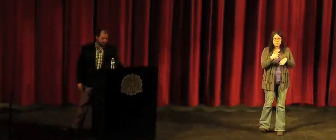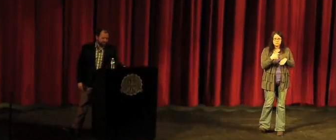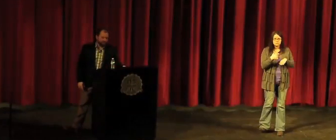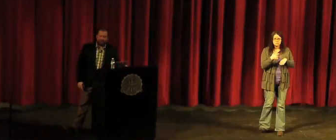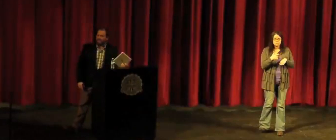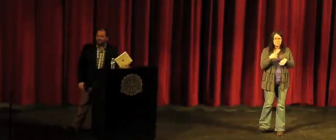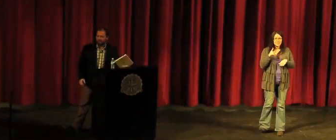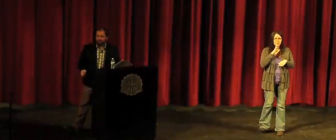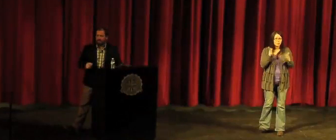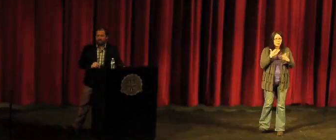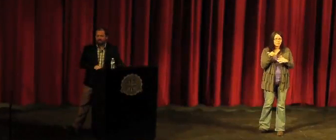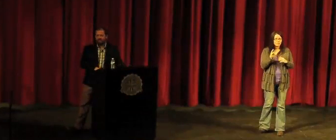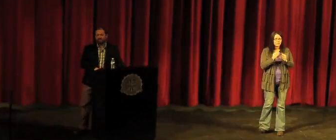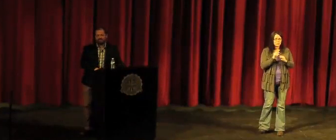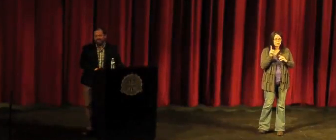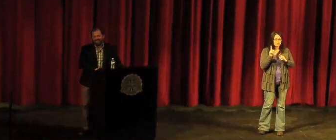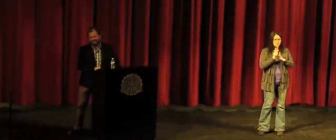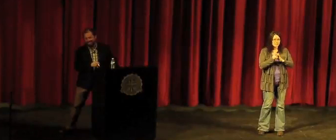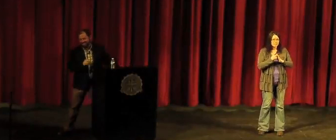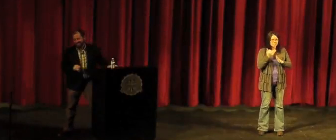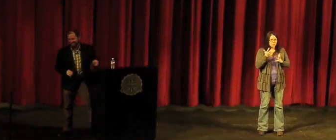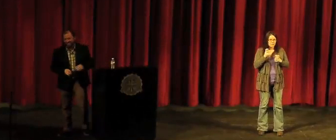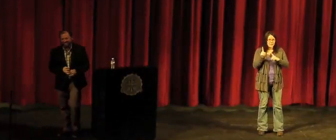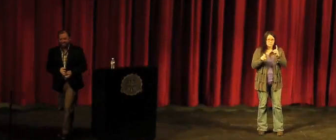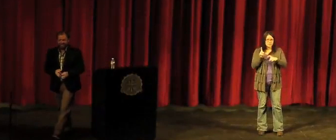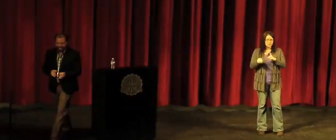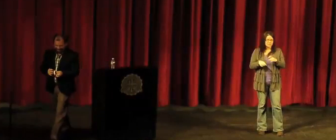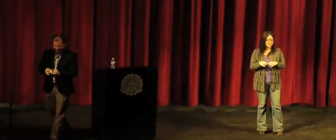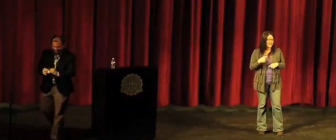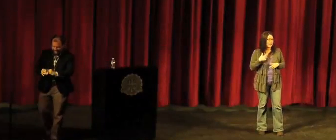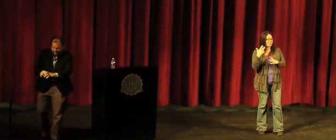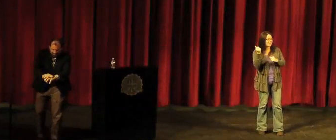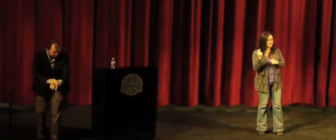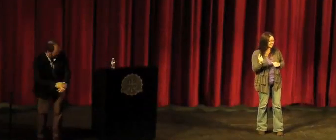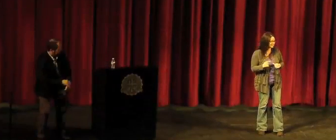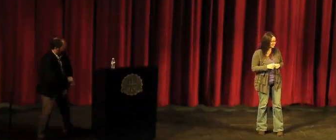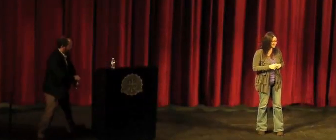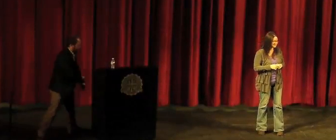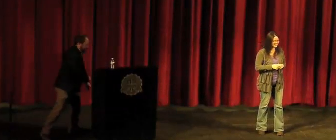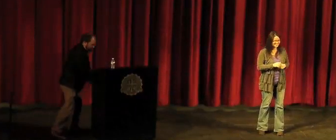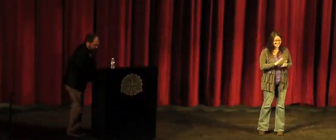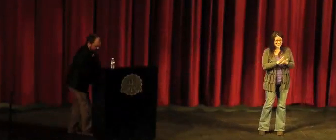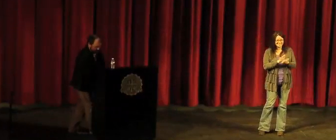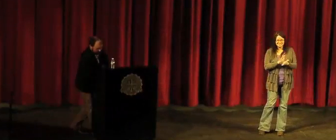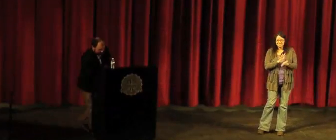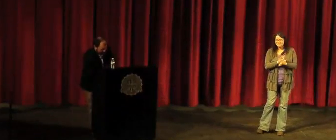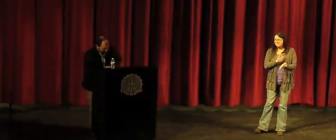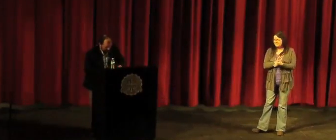you'd like to ask any other questions. But he's leaving. Never mind. Thank you. Thank you.